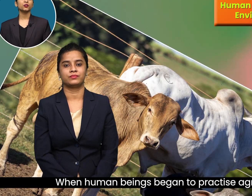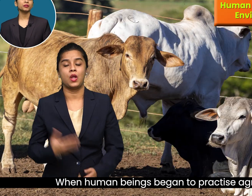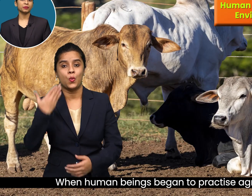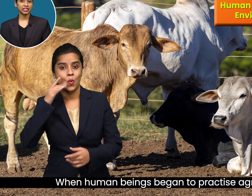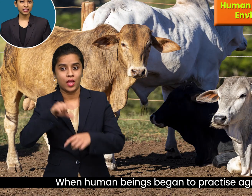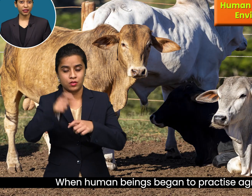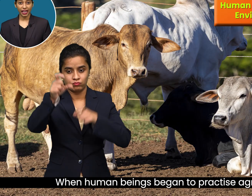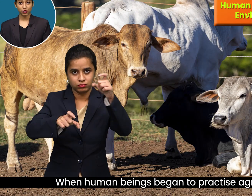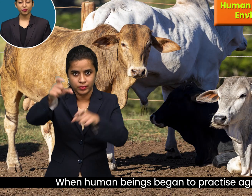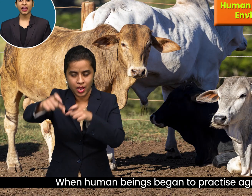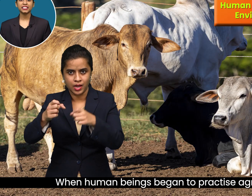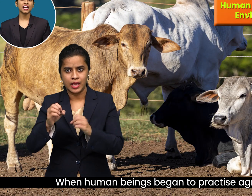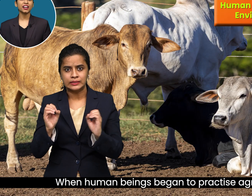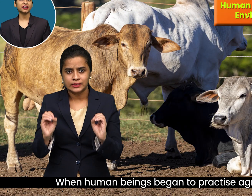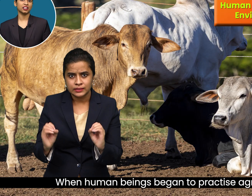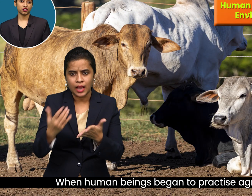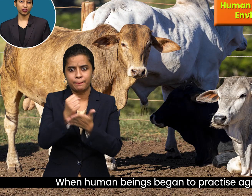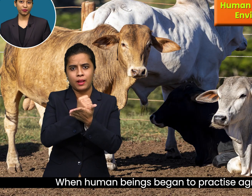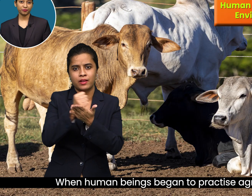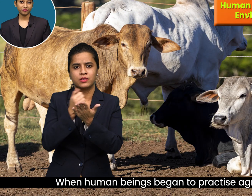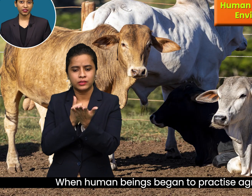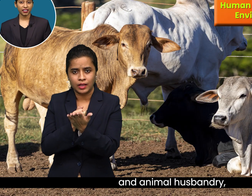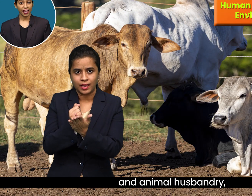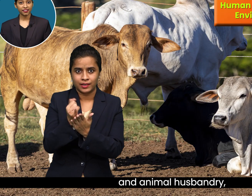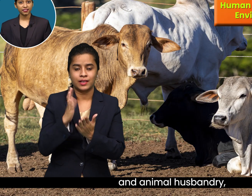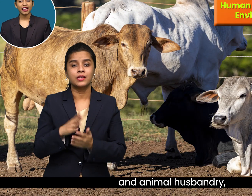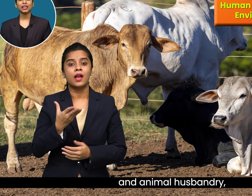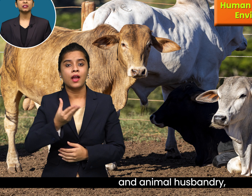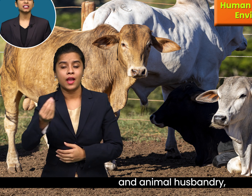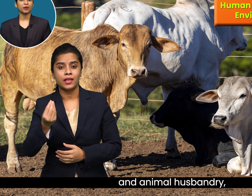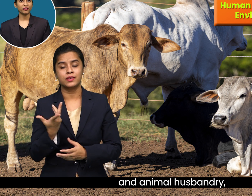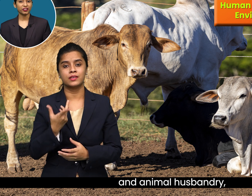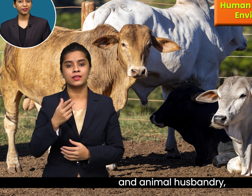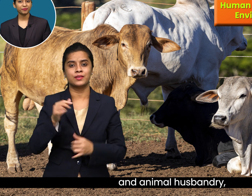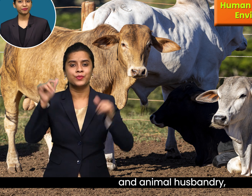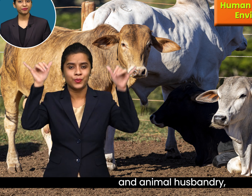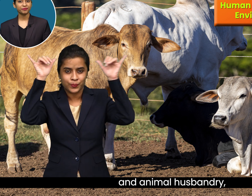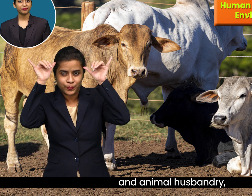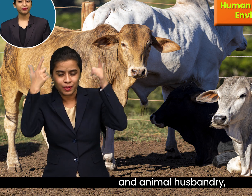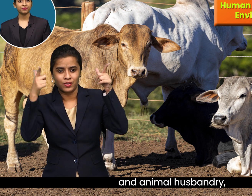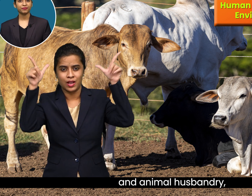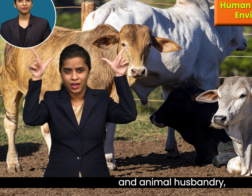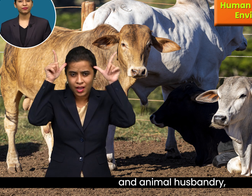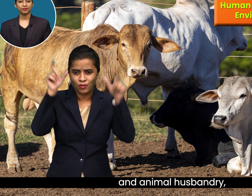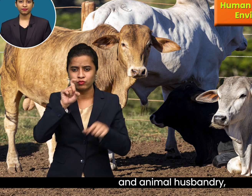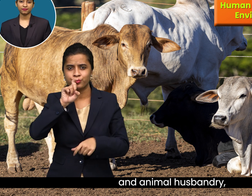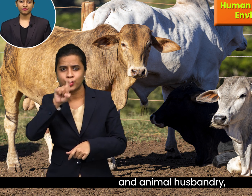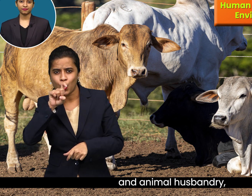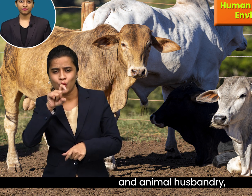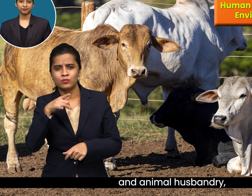When human beings began to practice agriculture and animal husbandry,